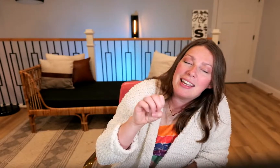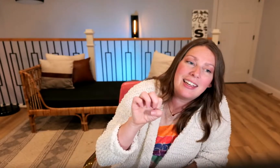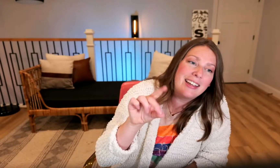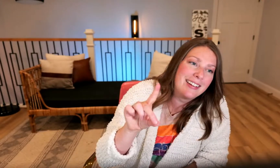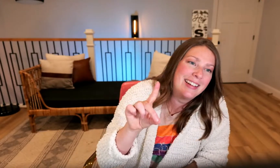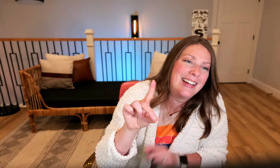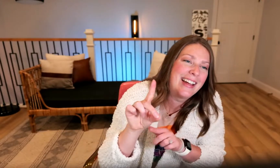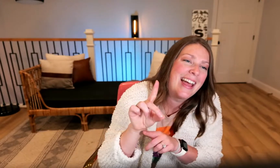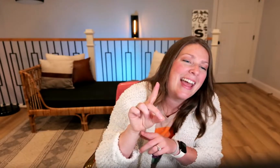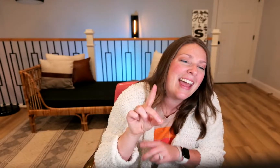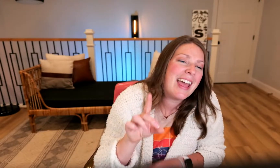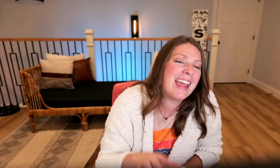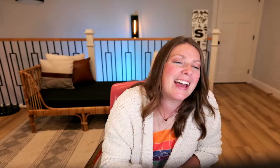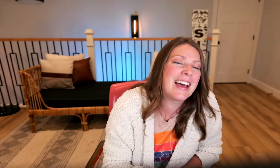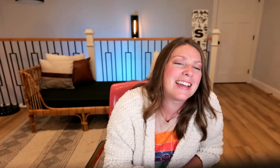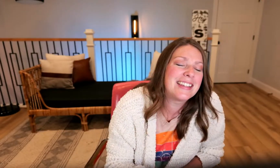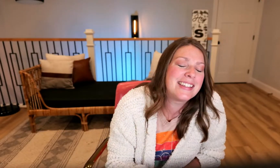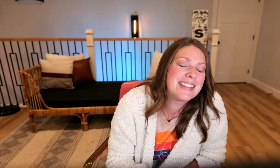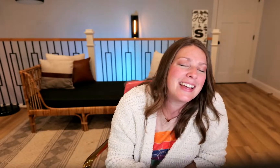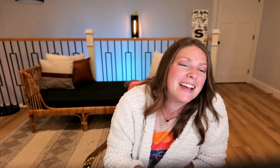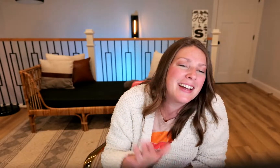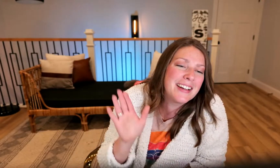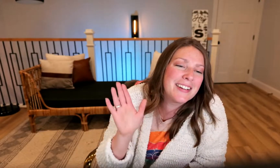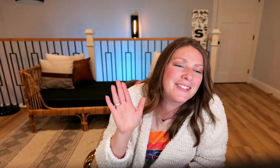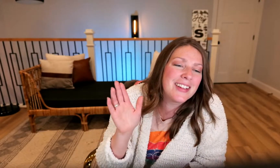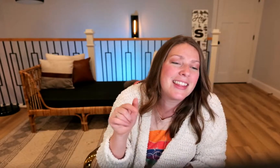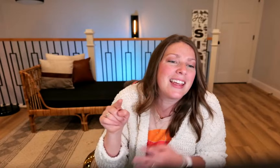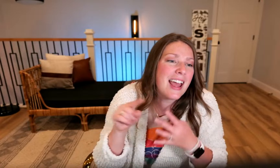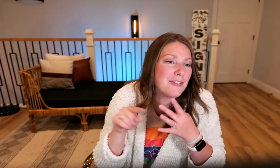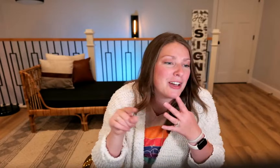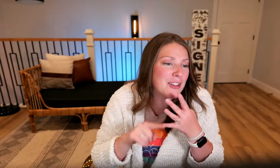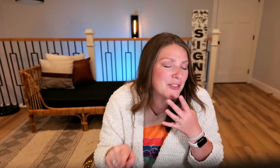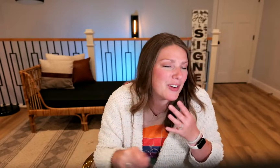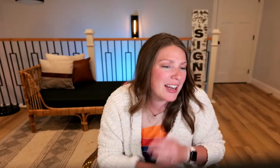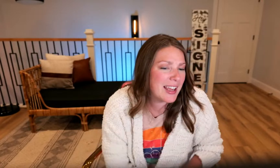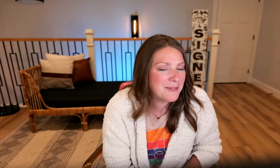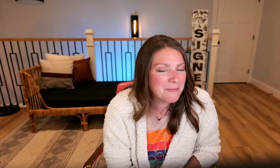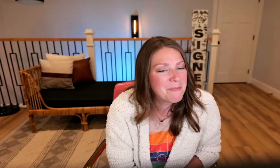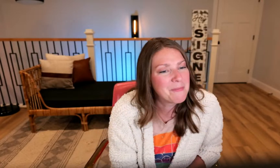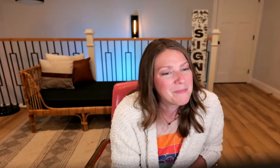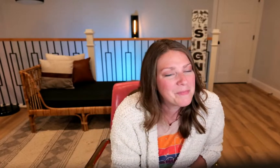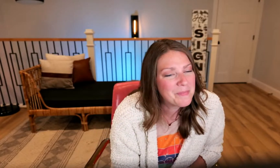Accelerated, and then every other Friday.